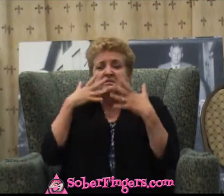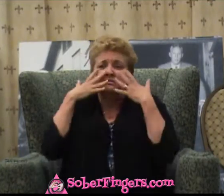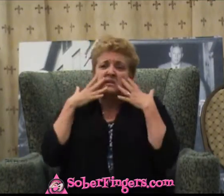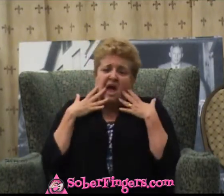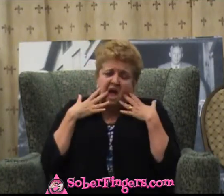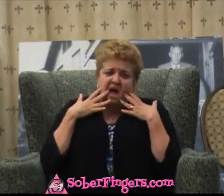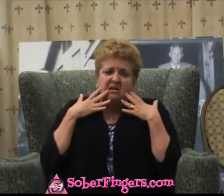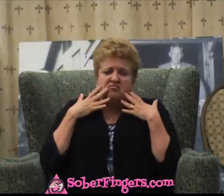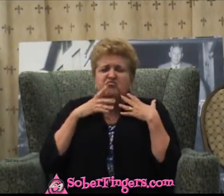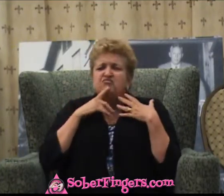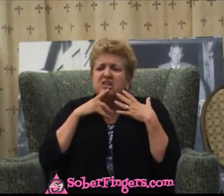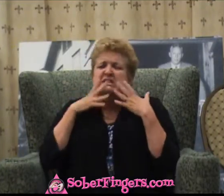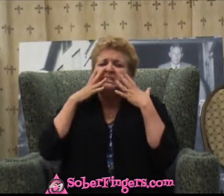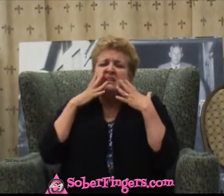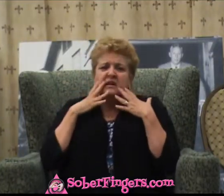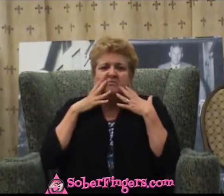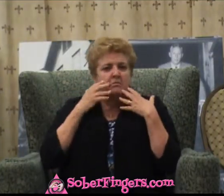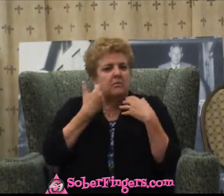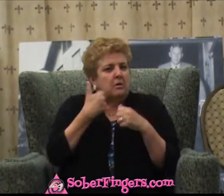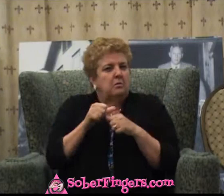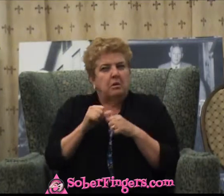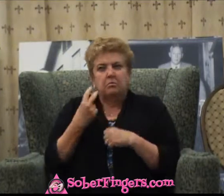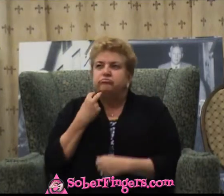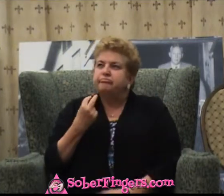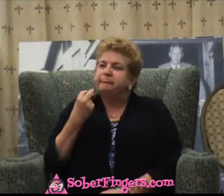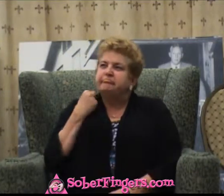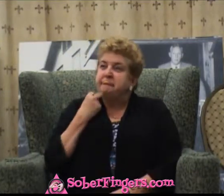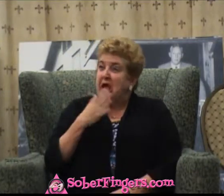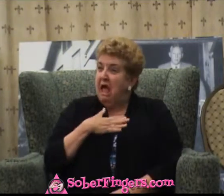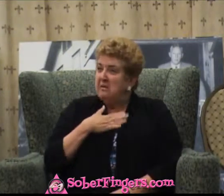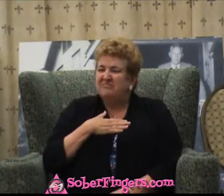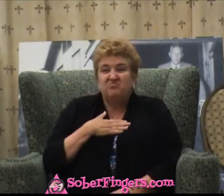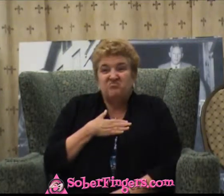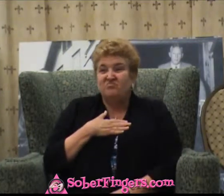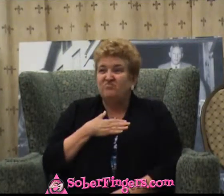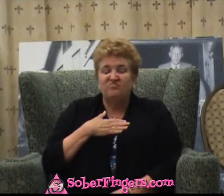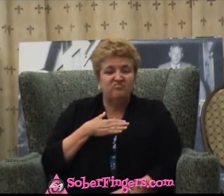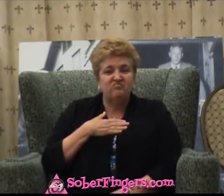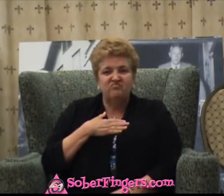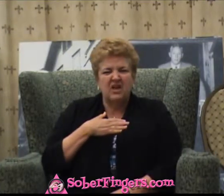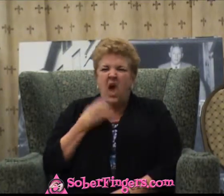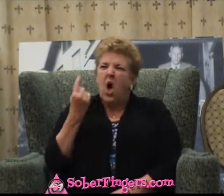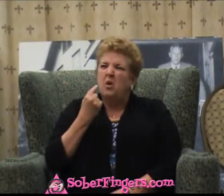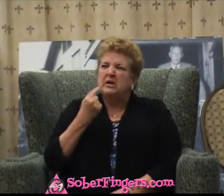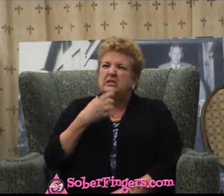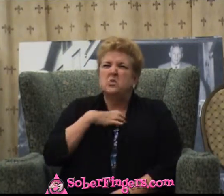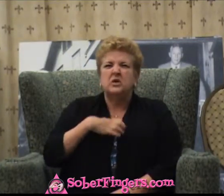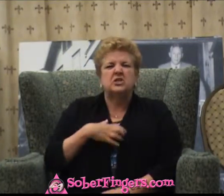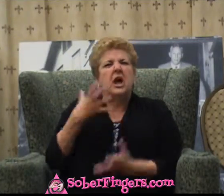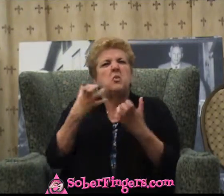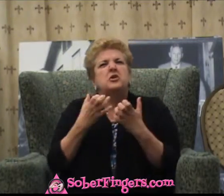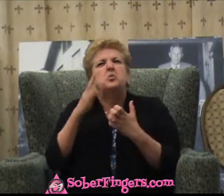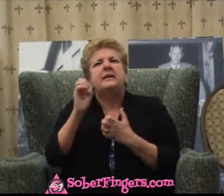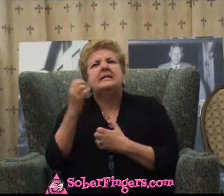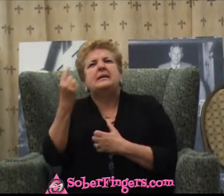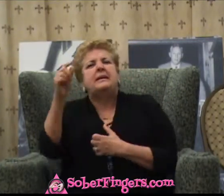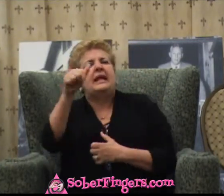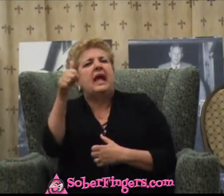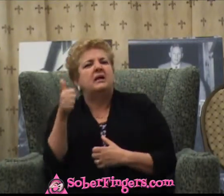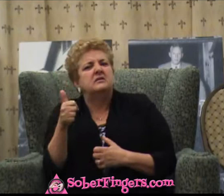I don't ever remember being a happy child. I always remember just wishing I was someone else, looking like someone else, had someone else's hair. And I